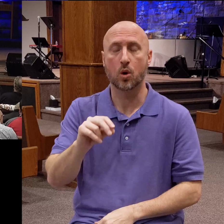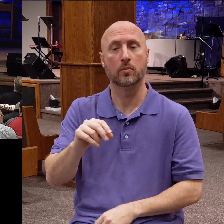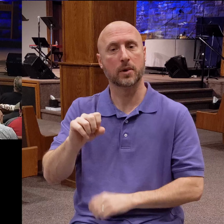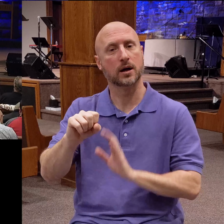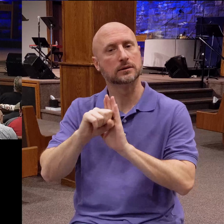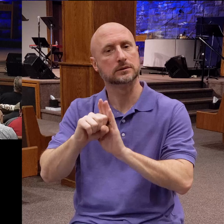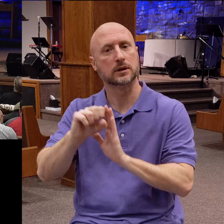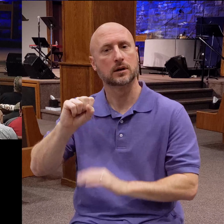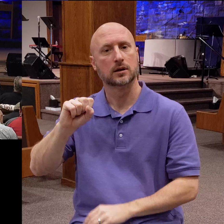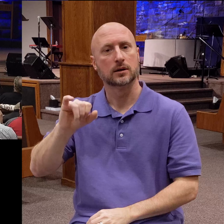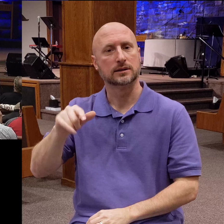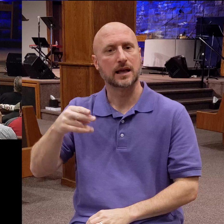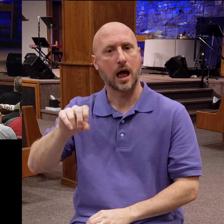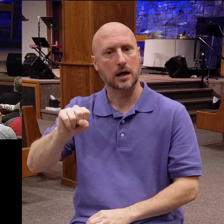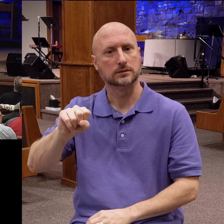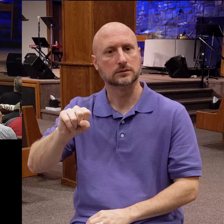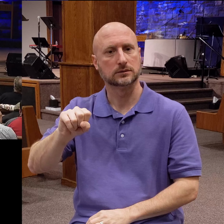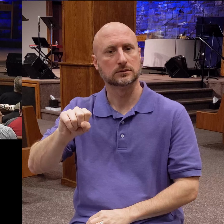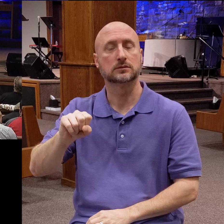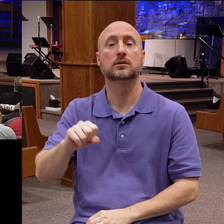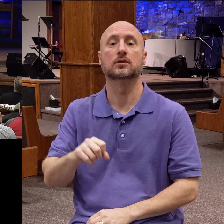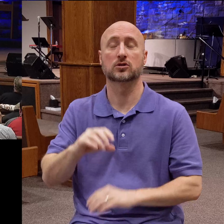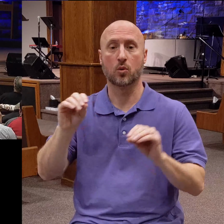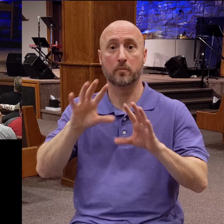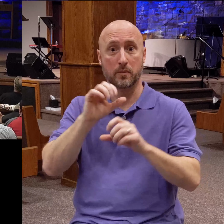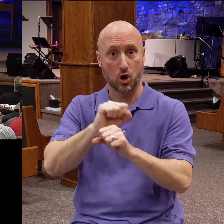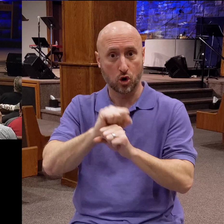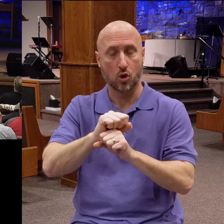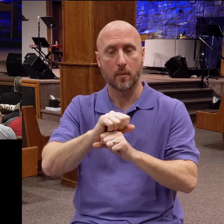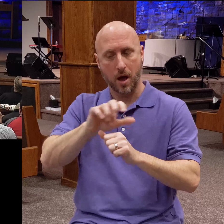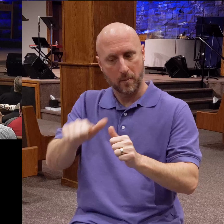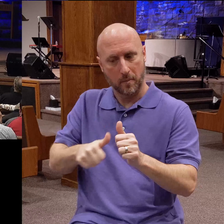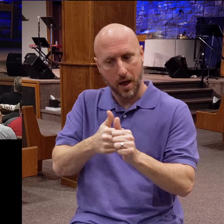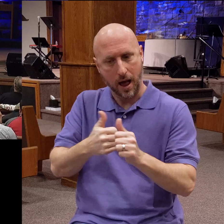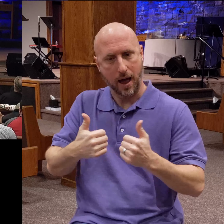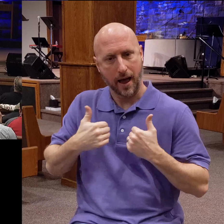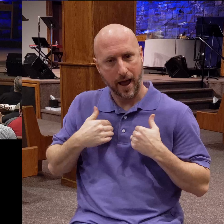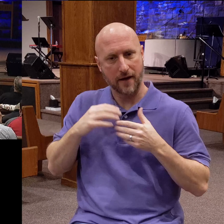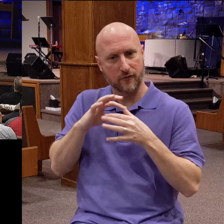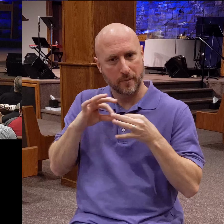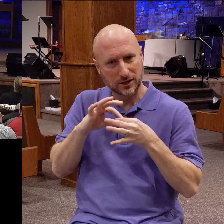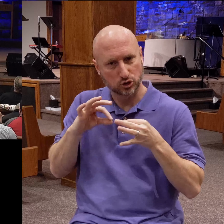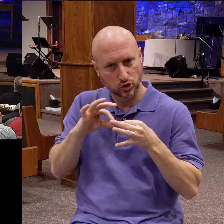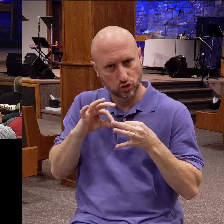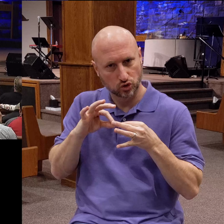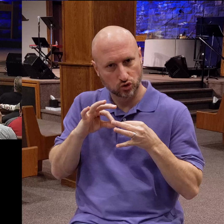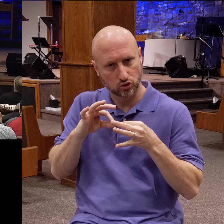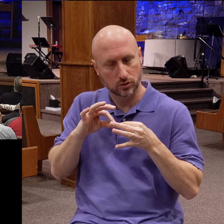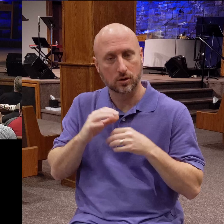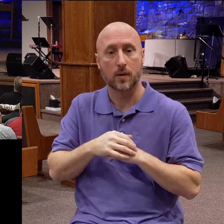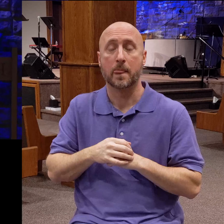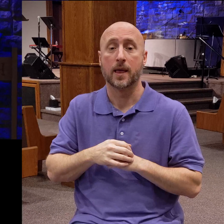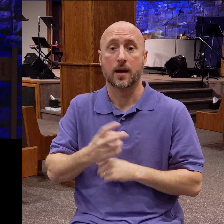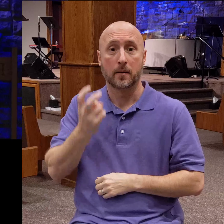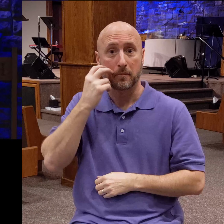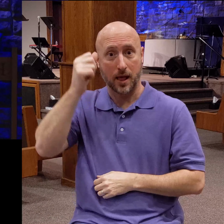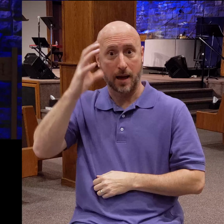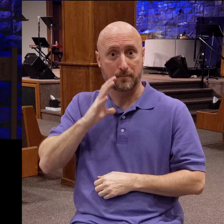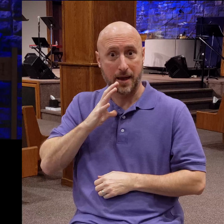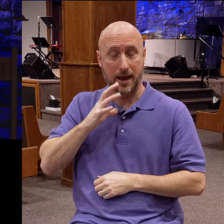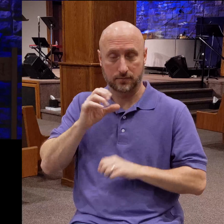that happens. It's a miraculous event with a message attached to it. The blind